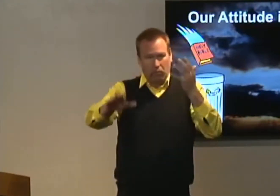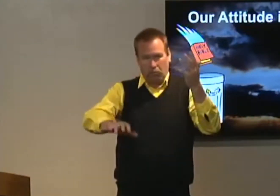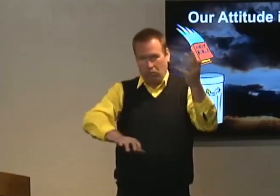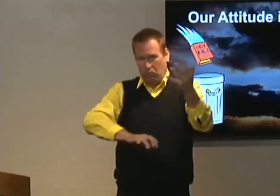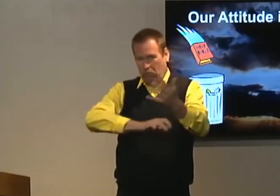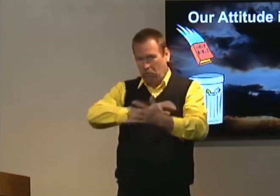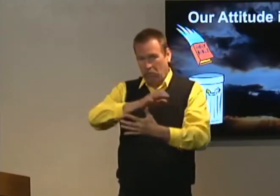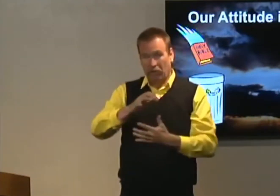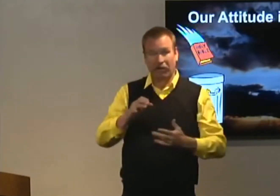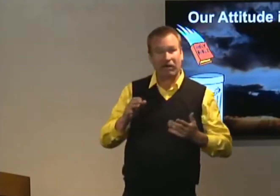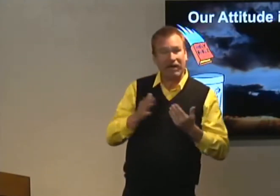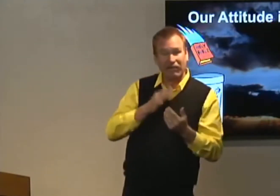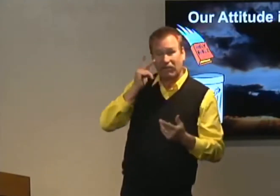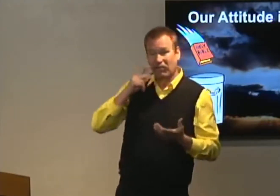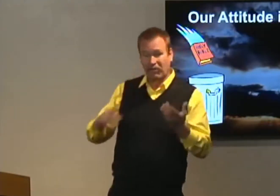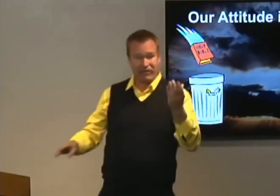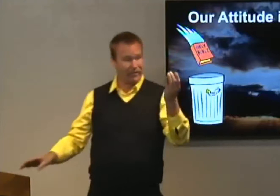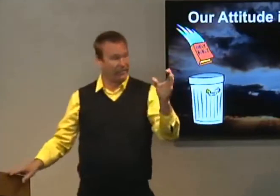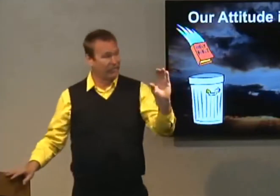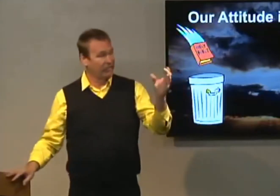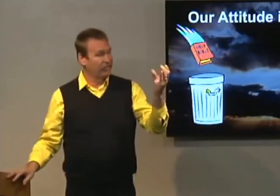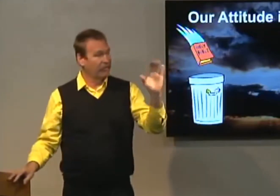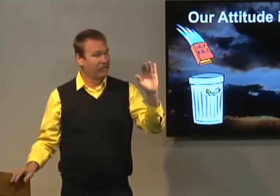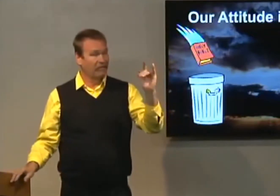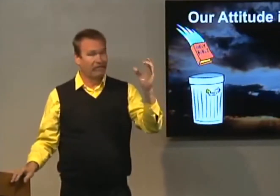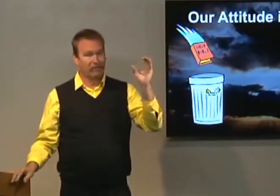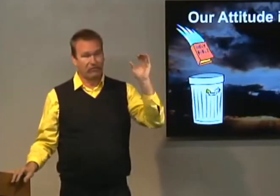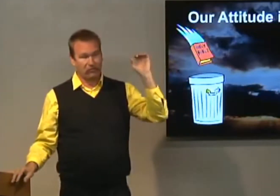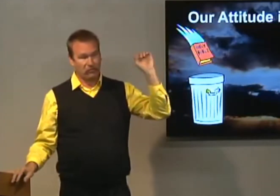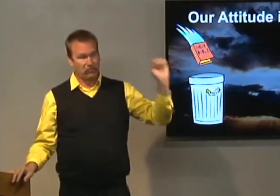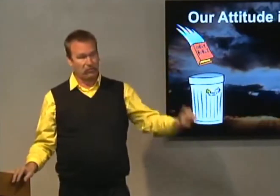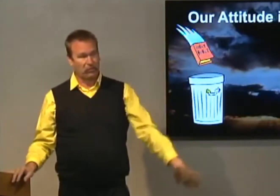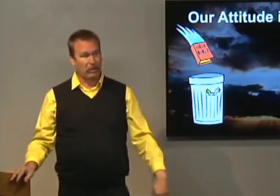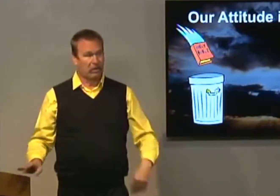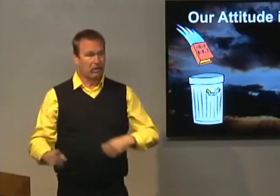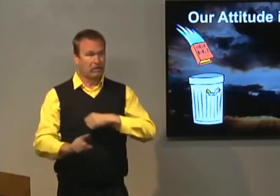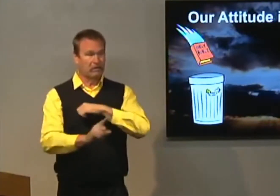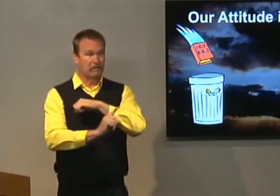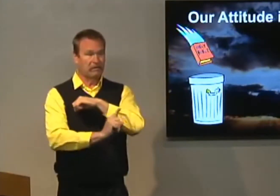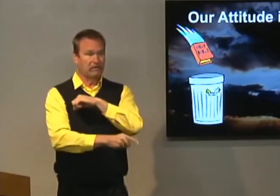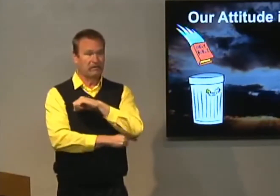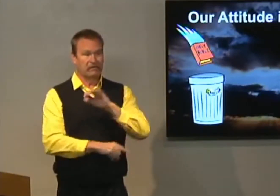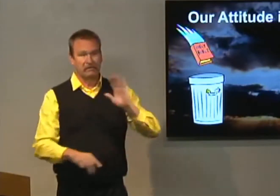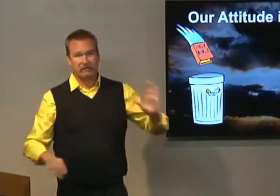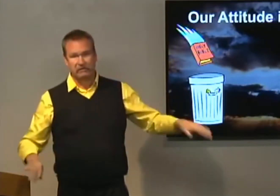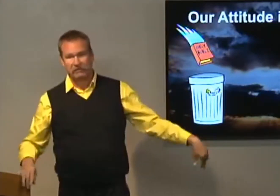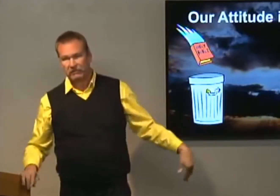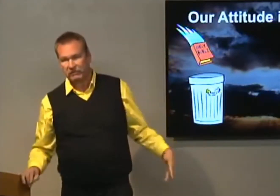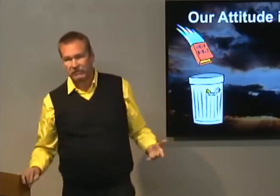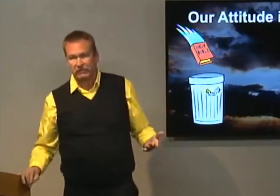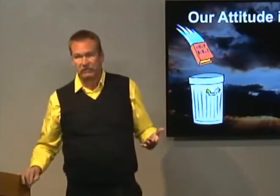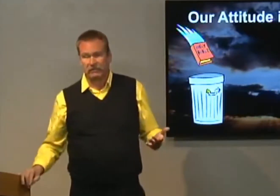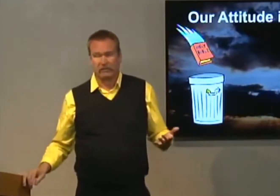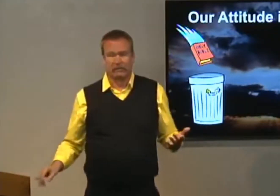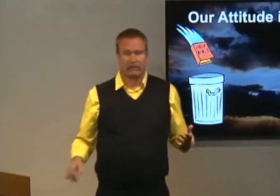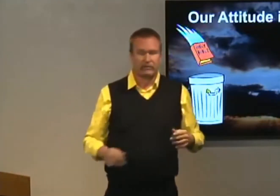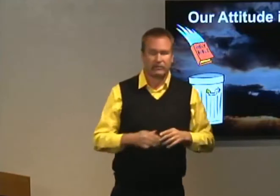on. But you see this interpretation, you see the Bible, and people say, oh, it's not,